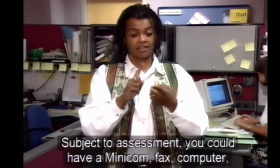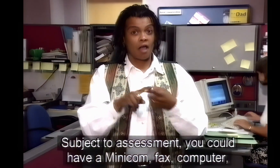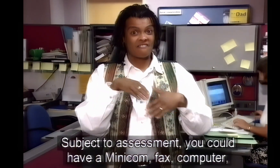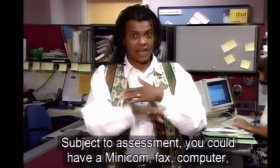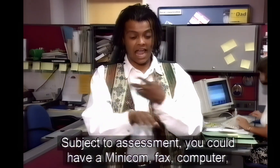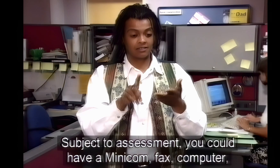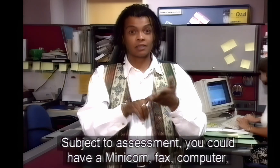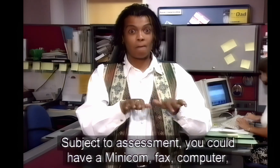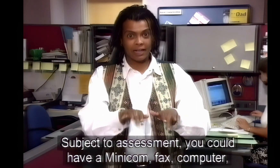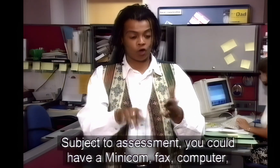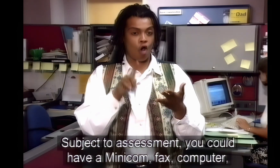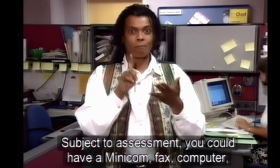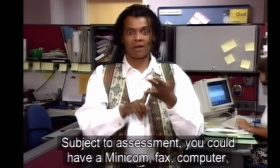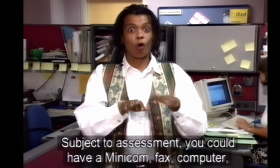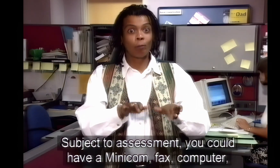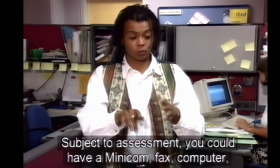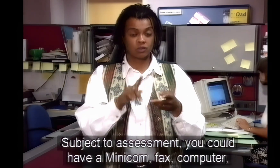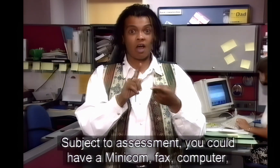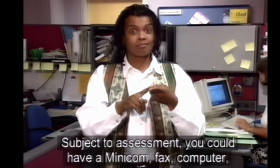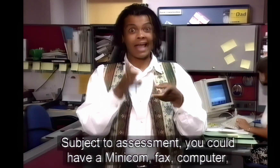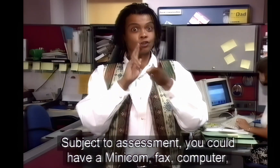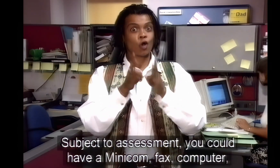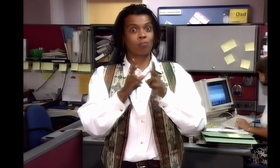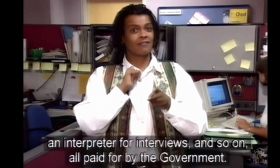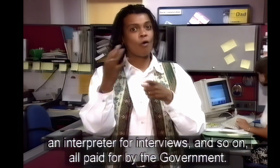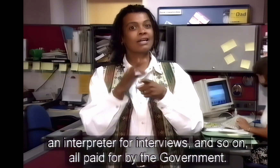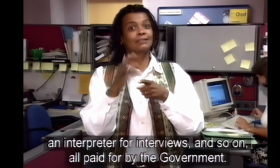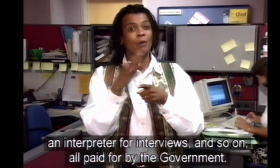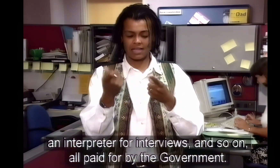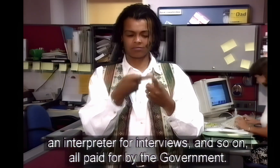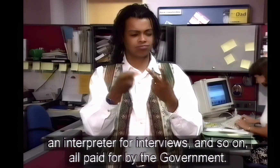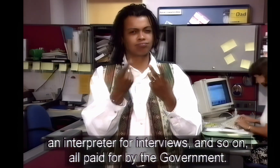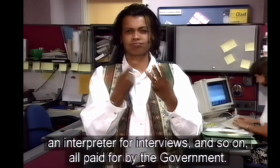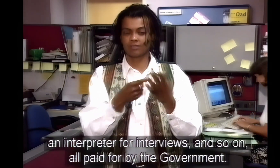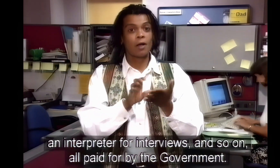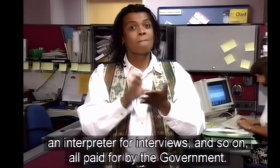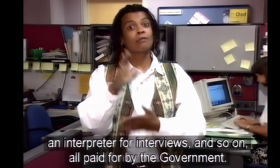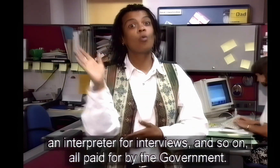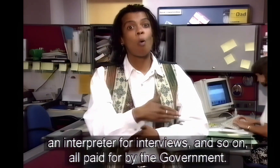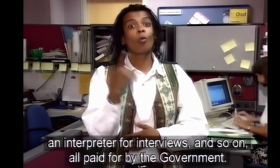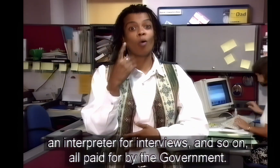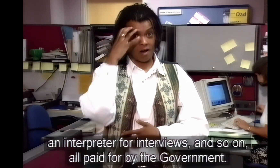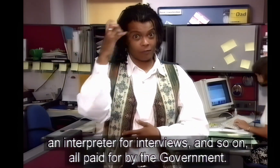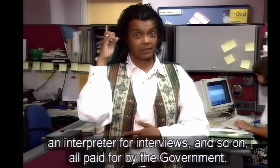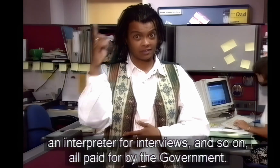have a minicom, a fax, a computer, an interpreter for interviews, and so on, all paid for by the